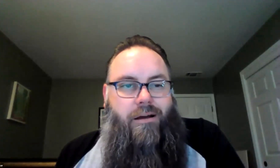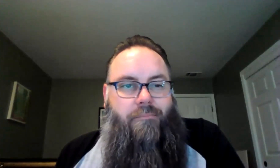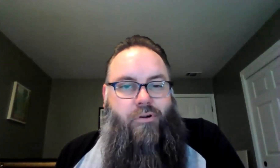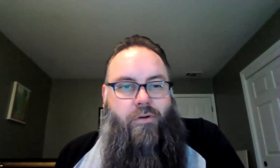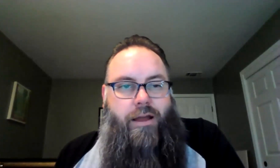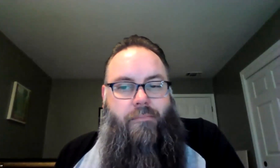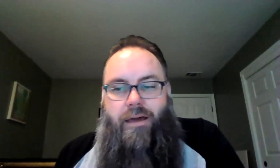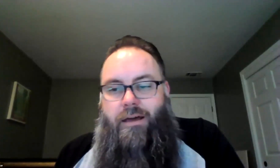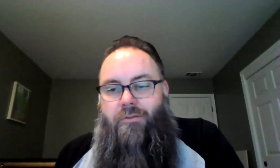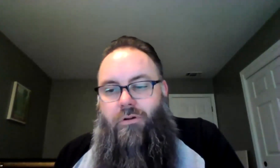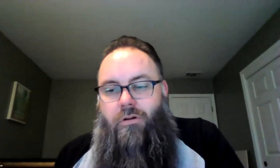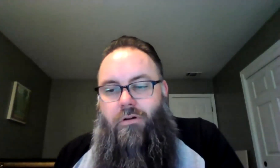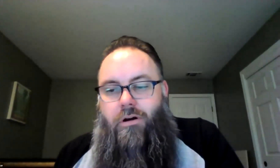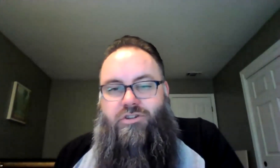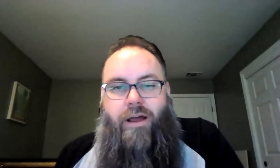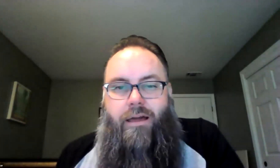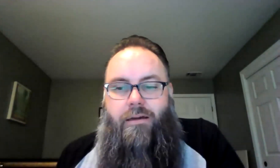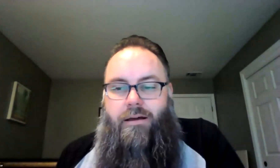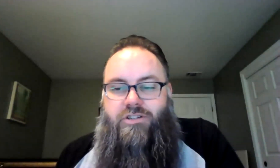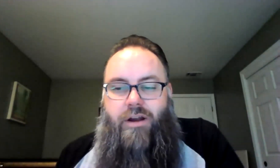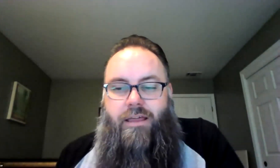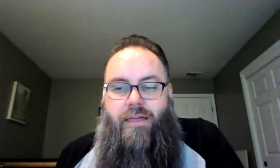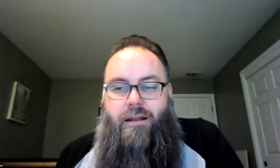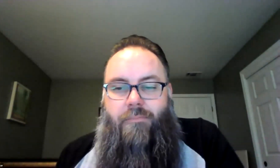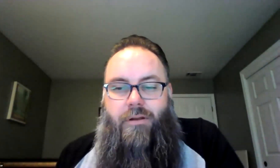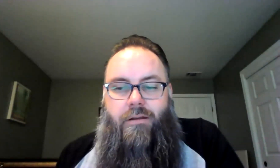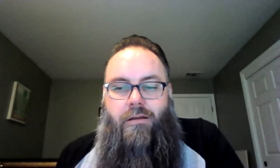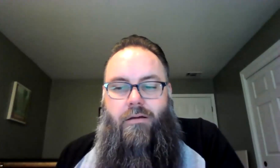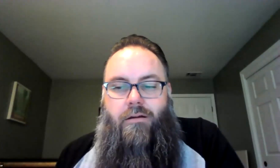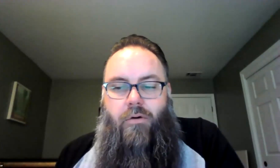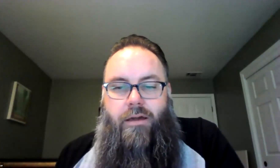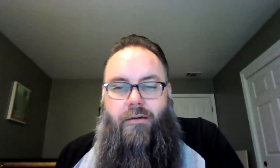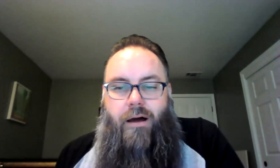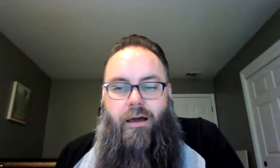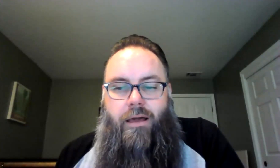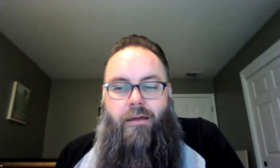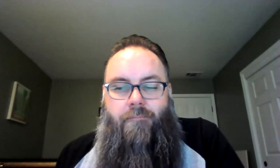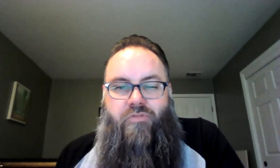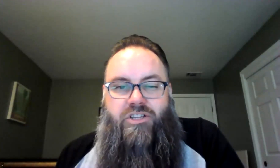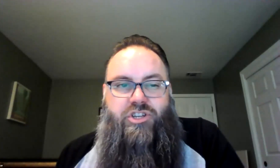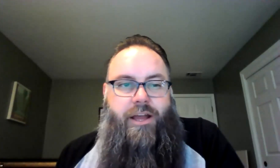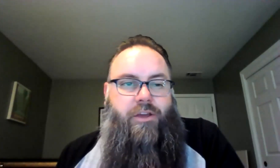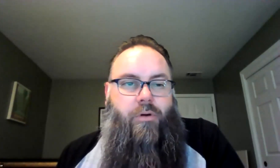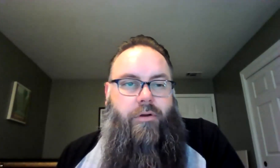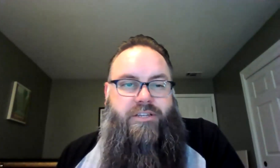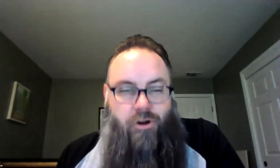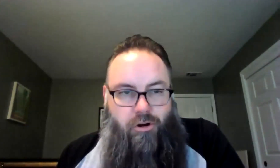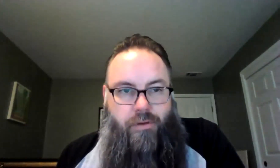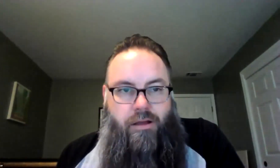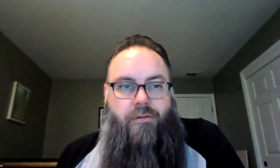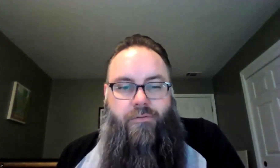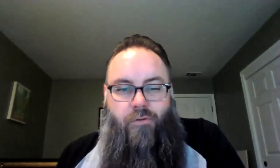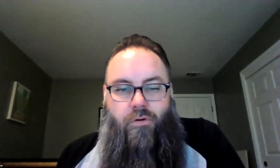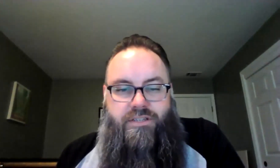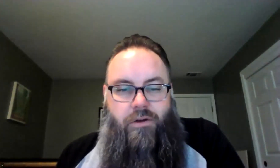that program, and we're on track to try to get that up and going by the January